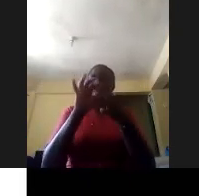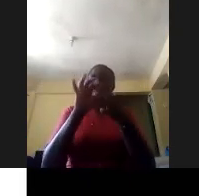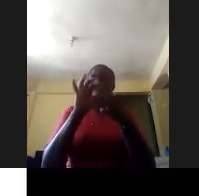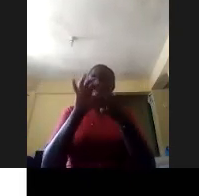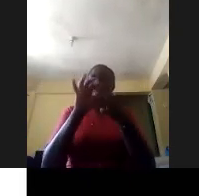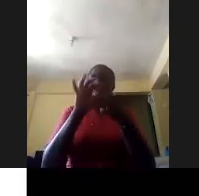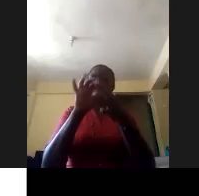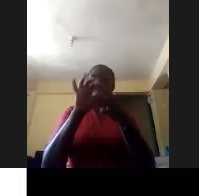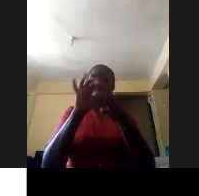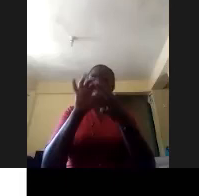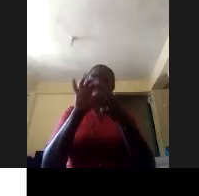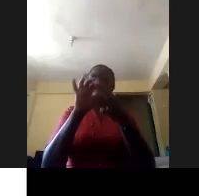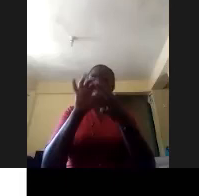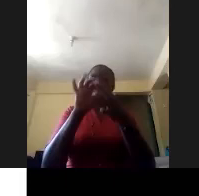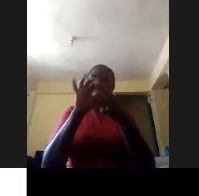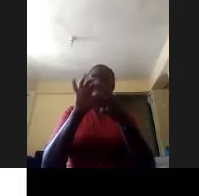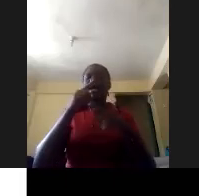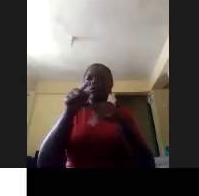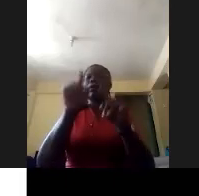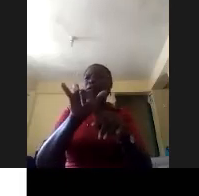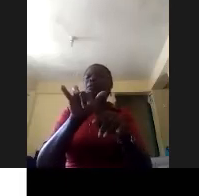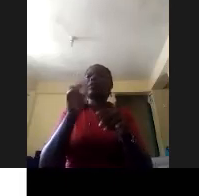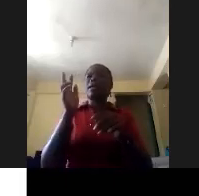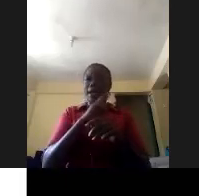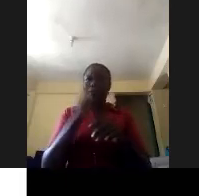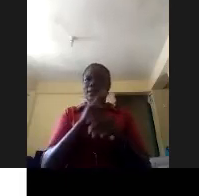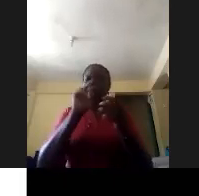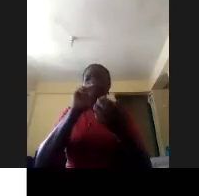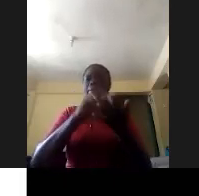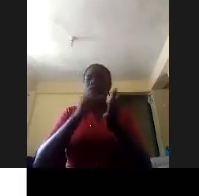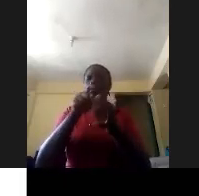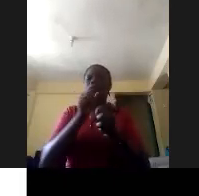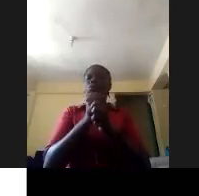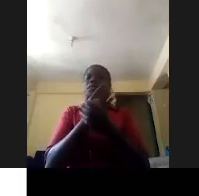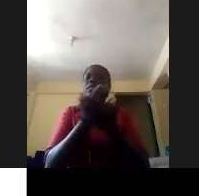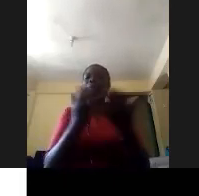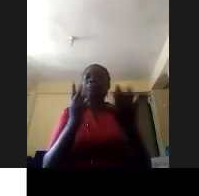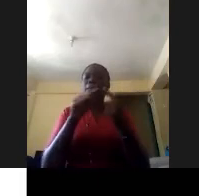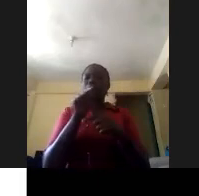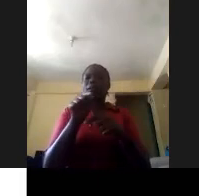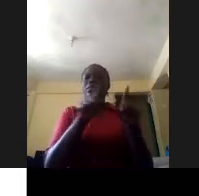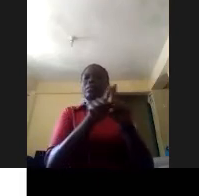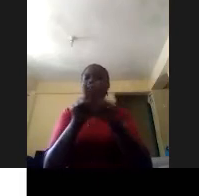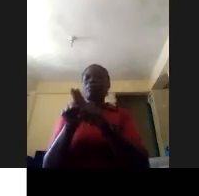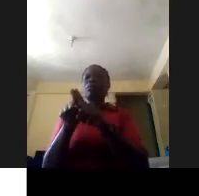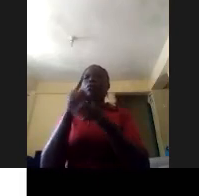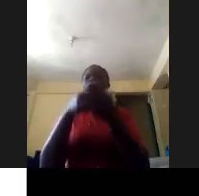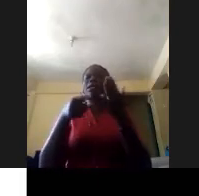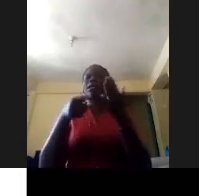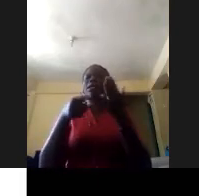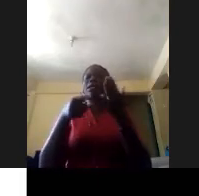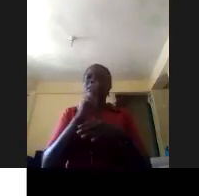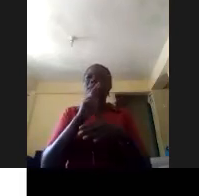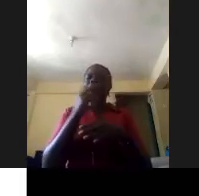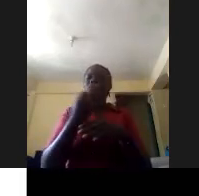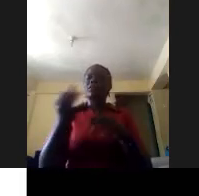sure enough red flag that you need to do something about it. Yeah, also, what are the risk factors if they've lost their